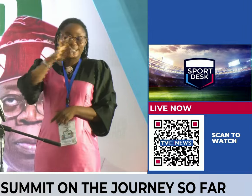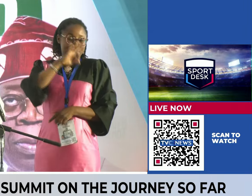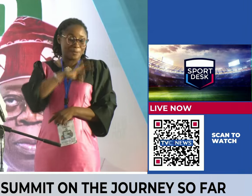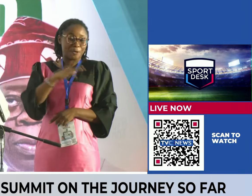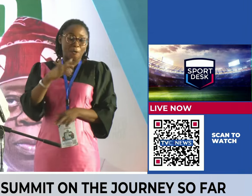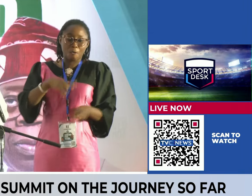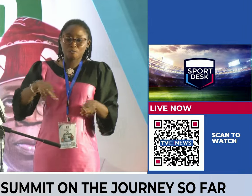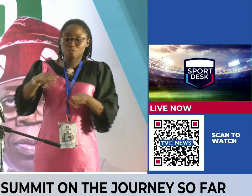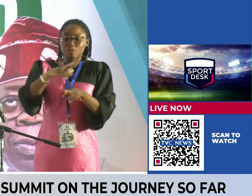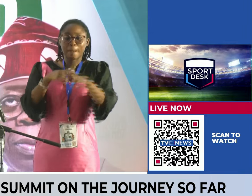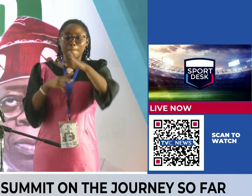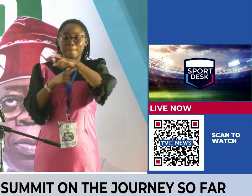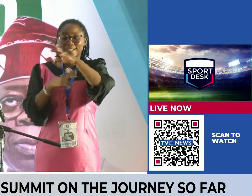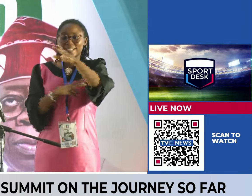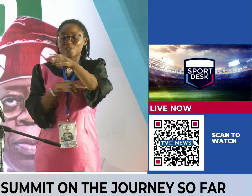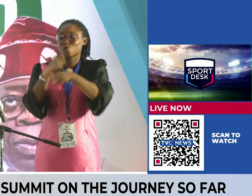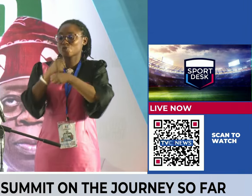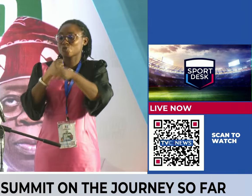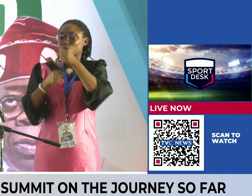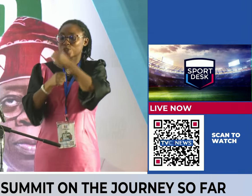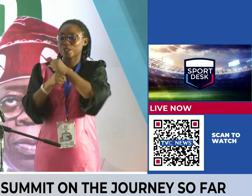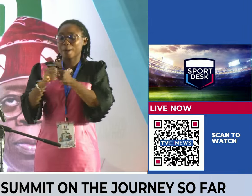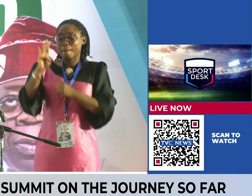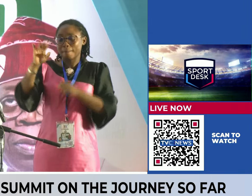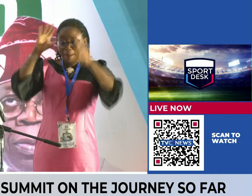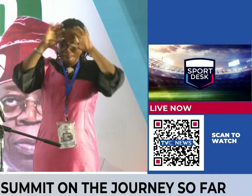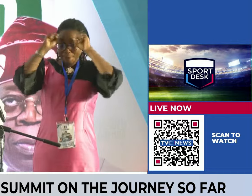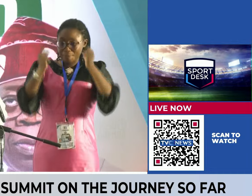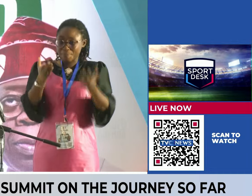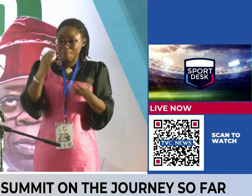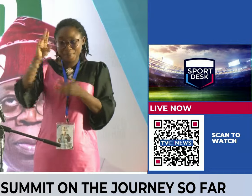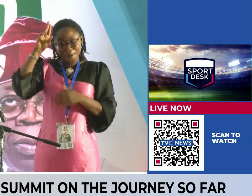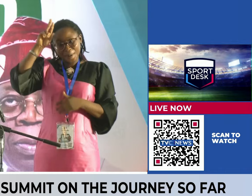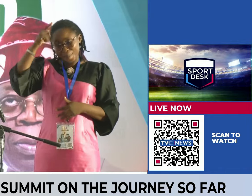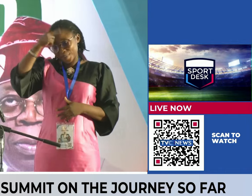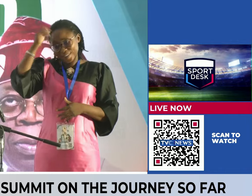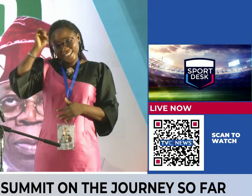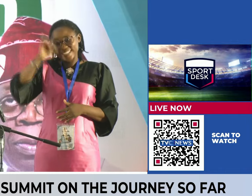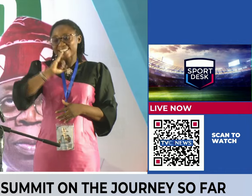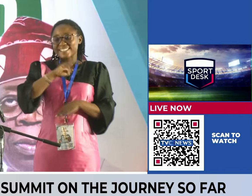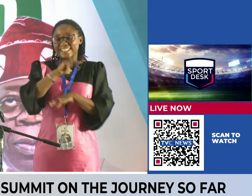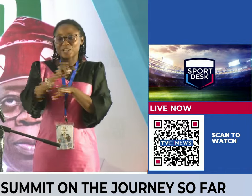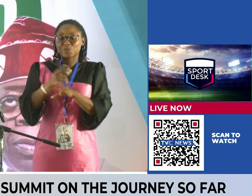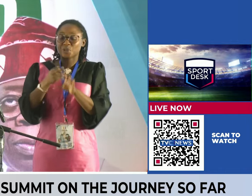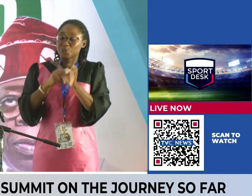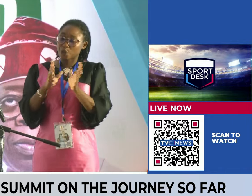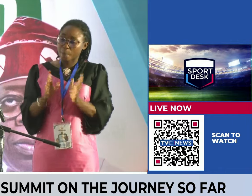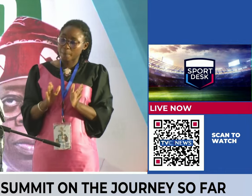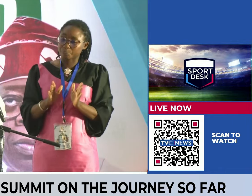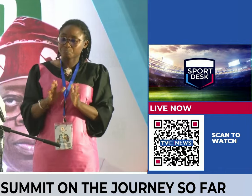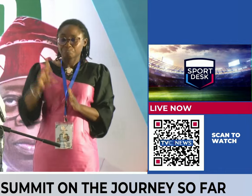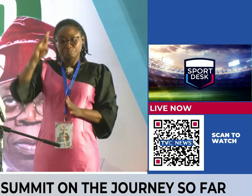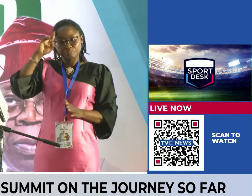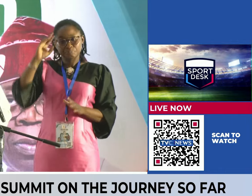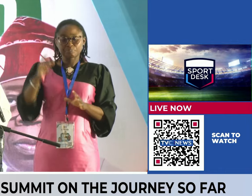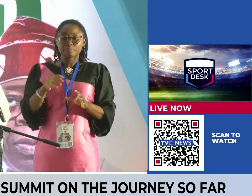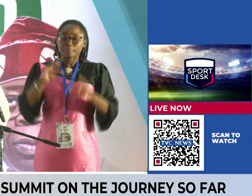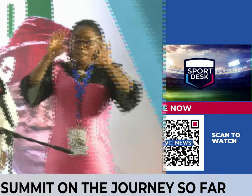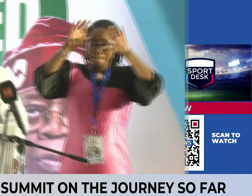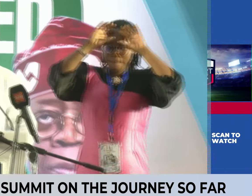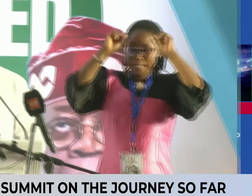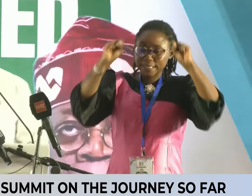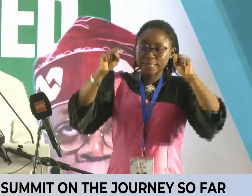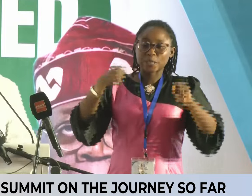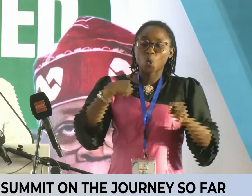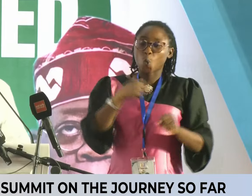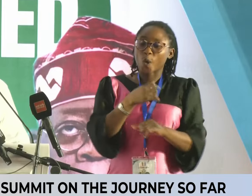and bridges infrastructure by Mr. President, maybe because he's the national chairman. Mr. President,